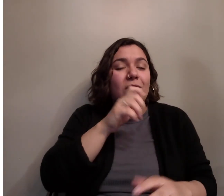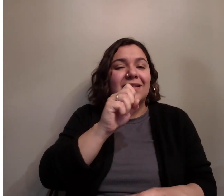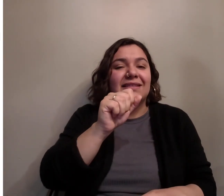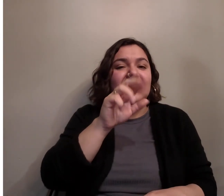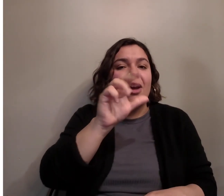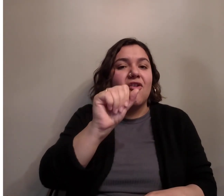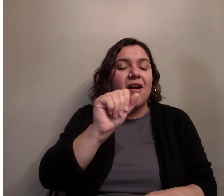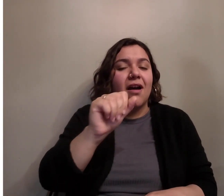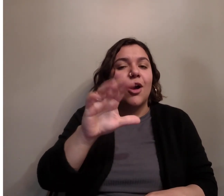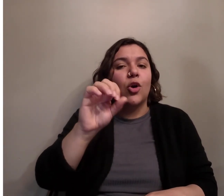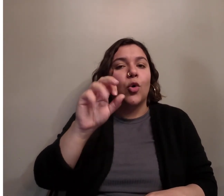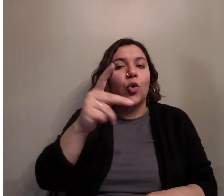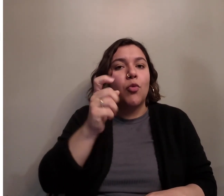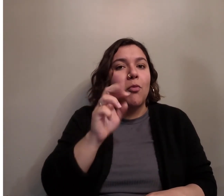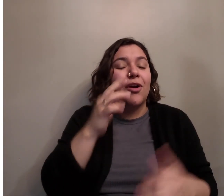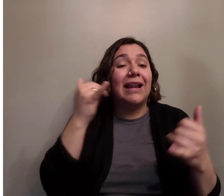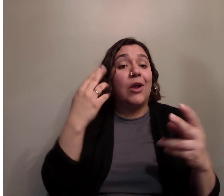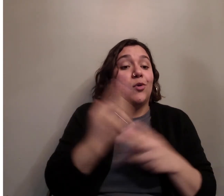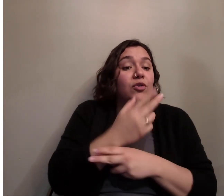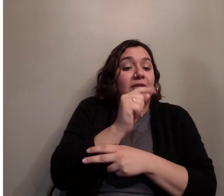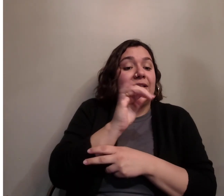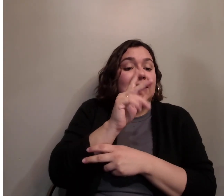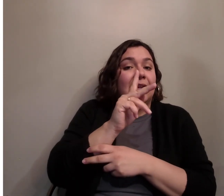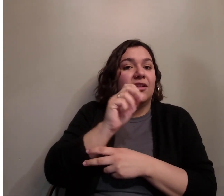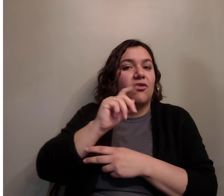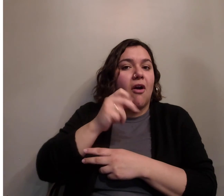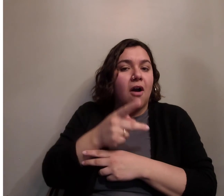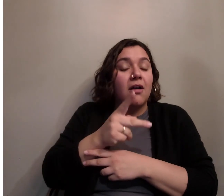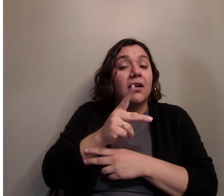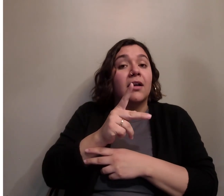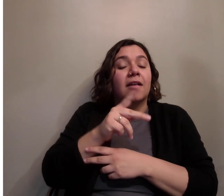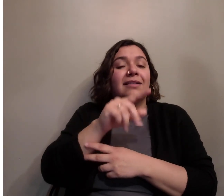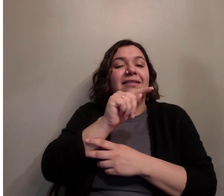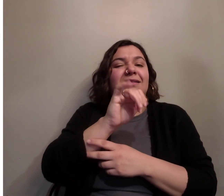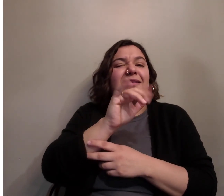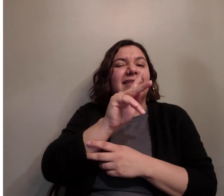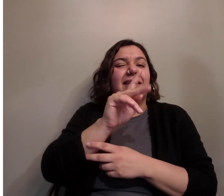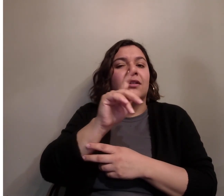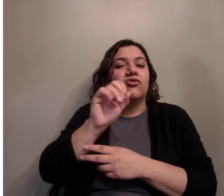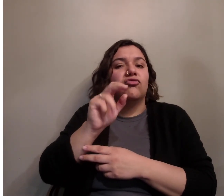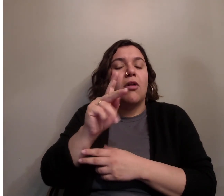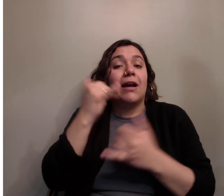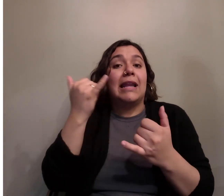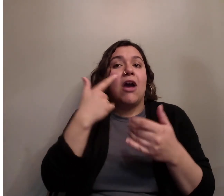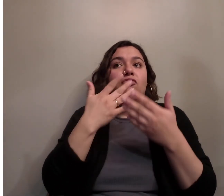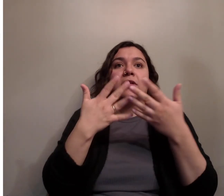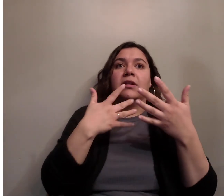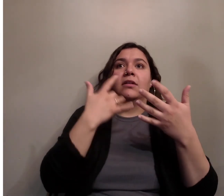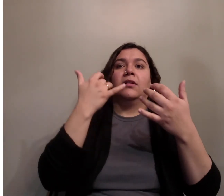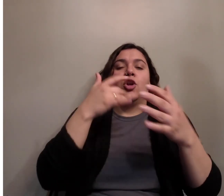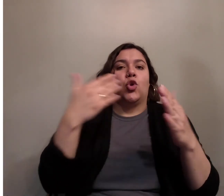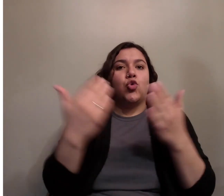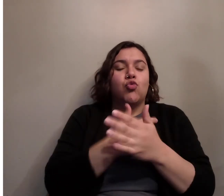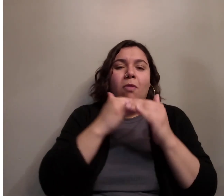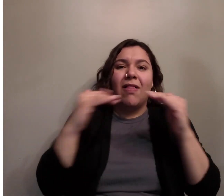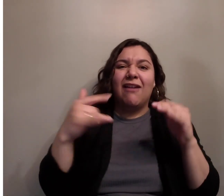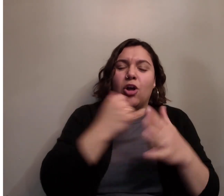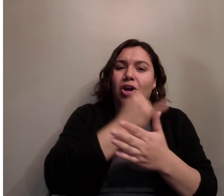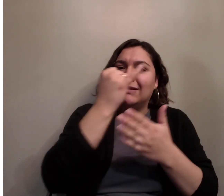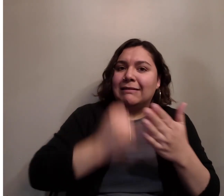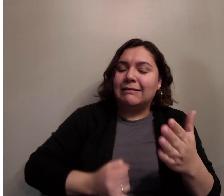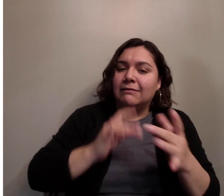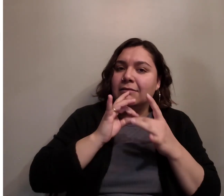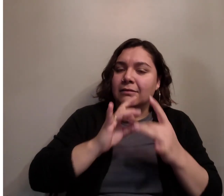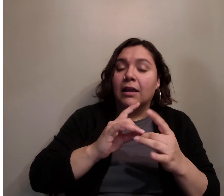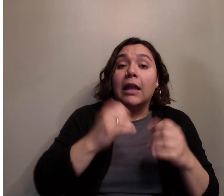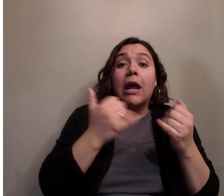example of that, of someone who has taken the form of TikTok and brought it to a genuinely artistic and brilliant